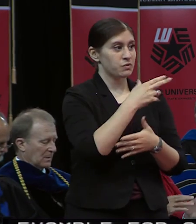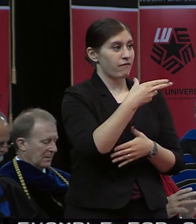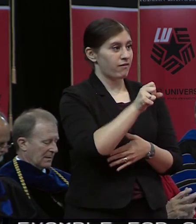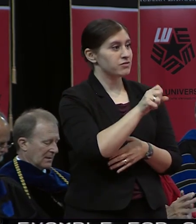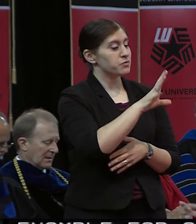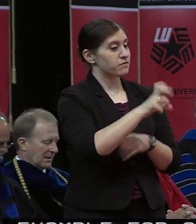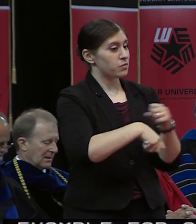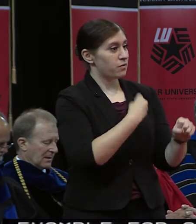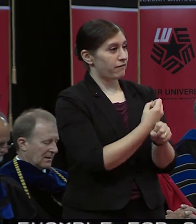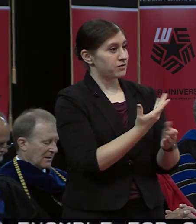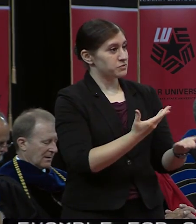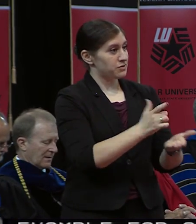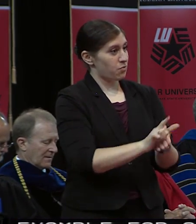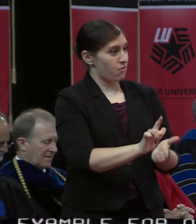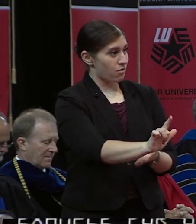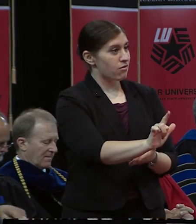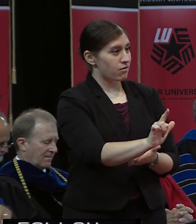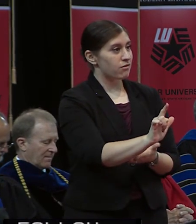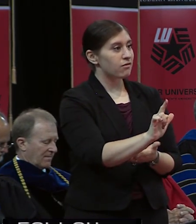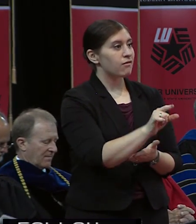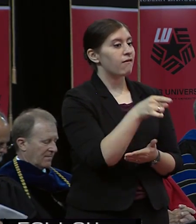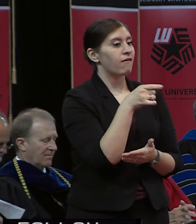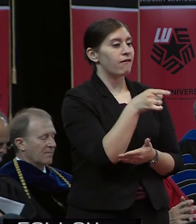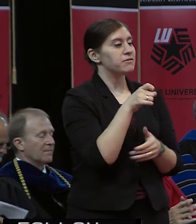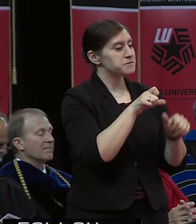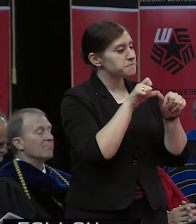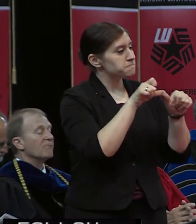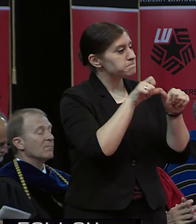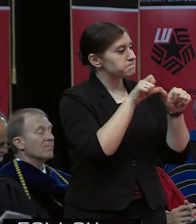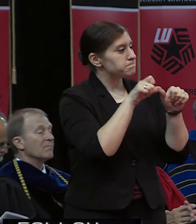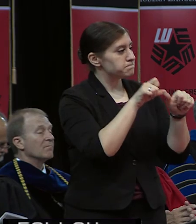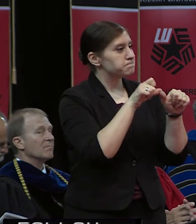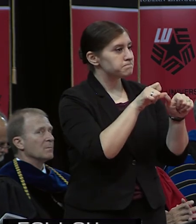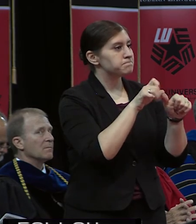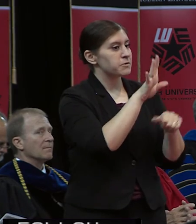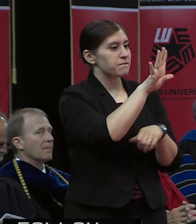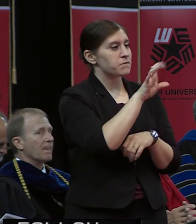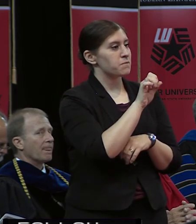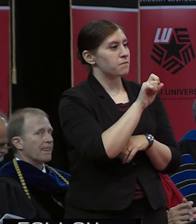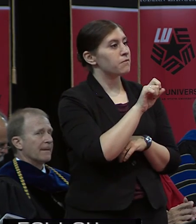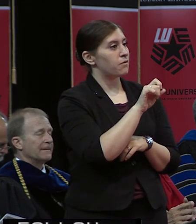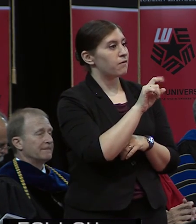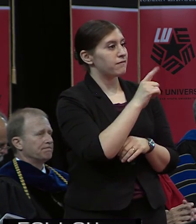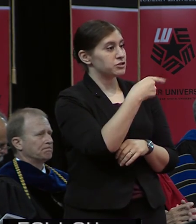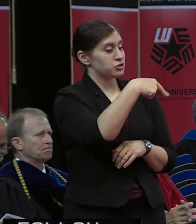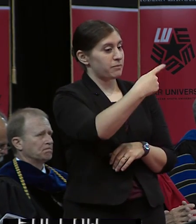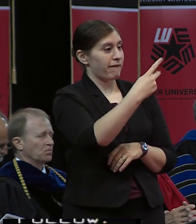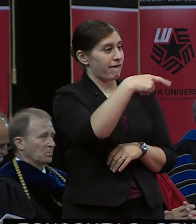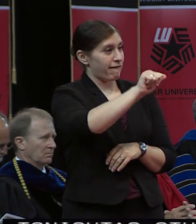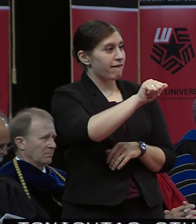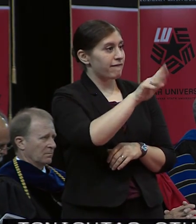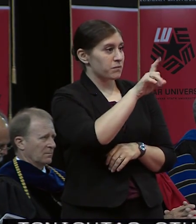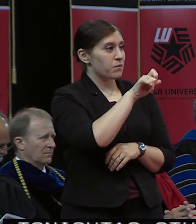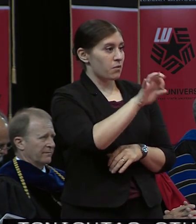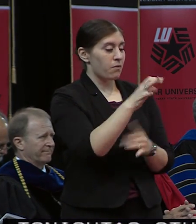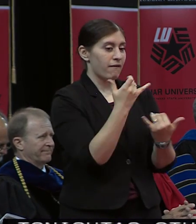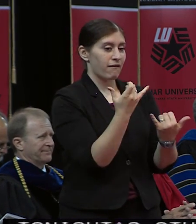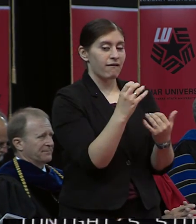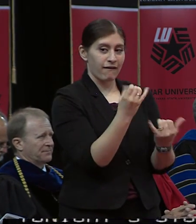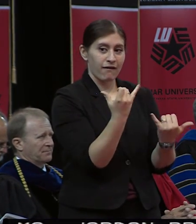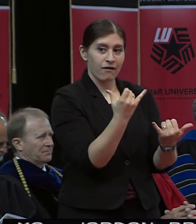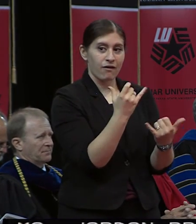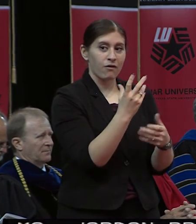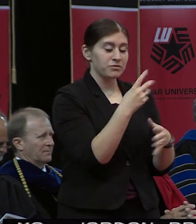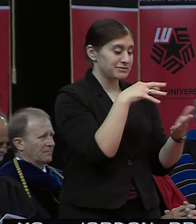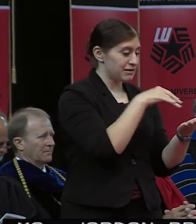her 4 years at Lamar University, she's maintained an unblemished grade point average and has dedicated her time outside of her